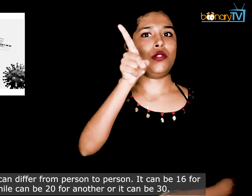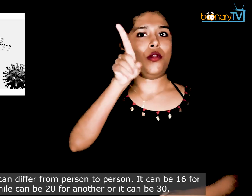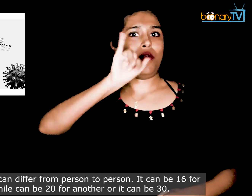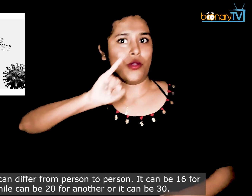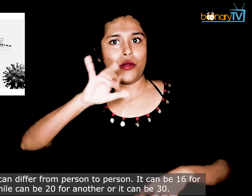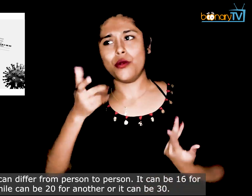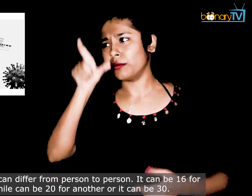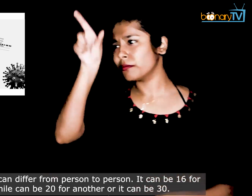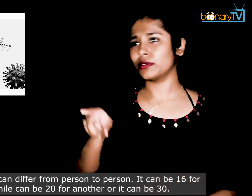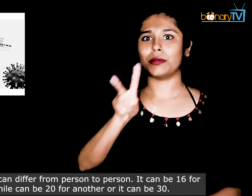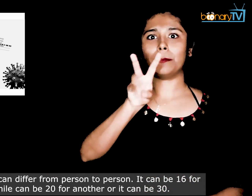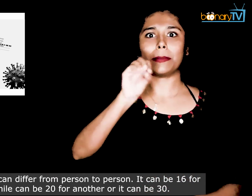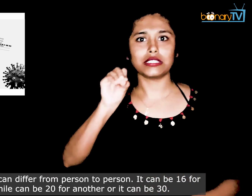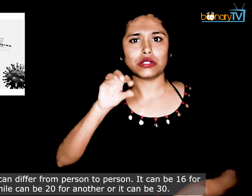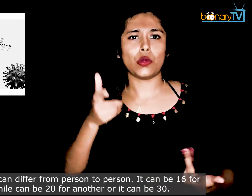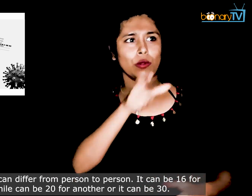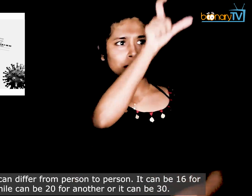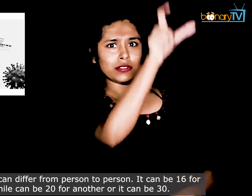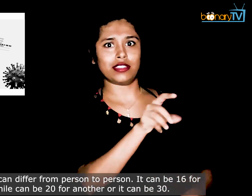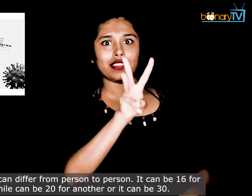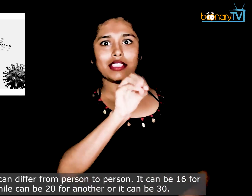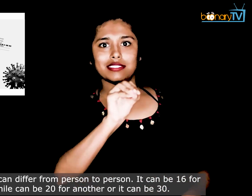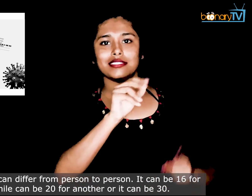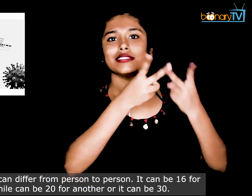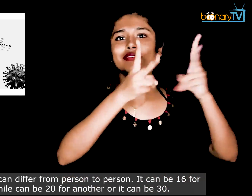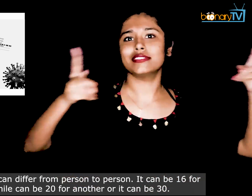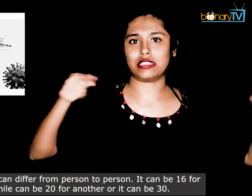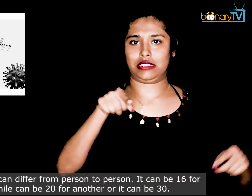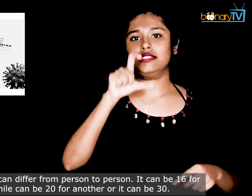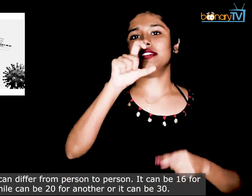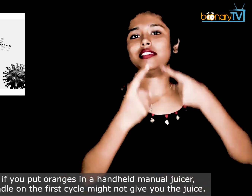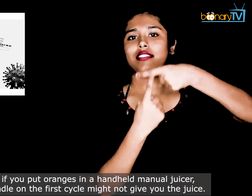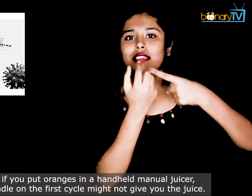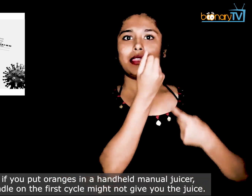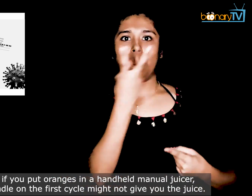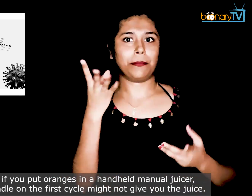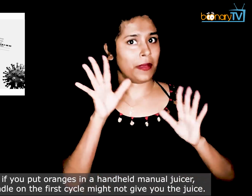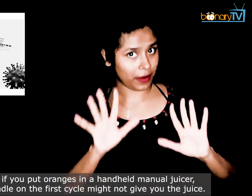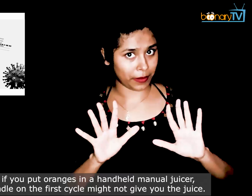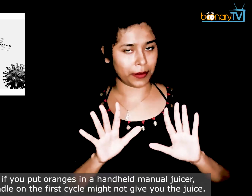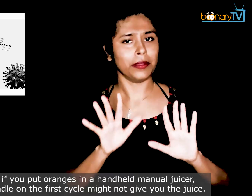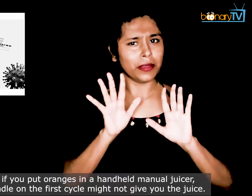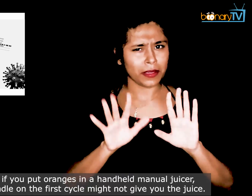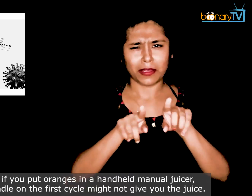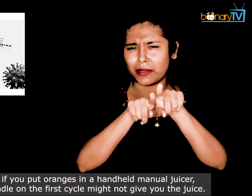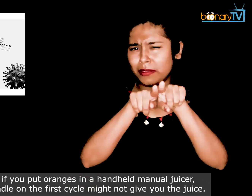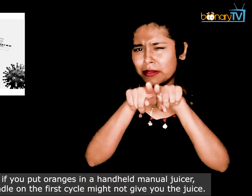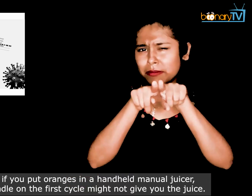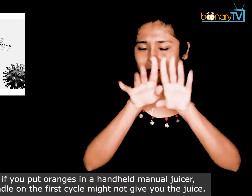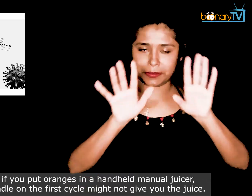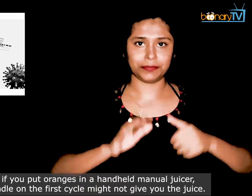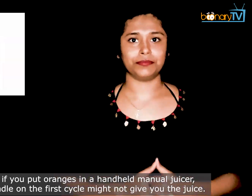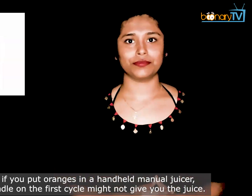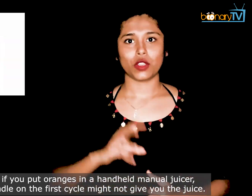20 for another, or it can be 30. For example, if you put oranges